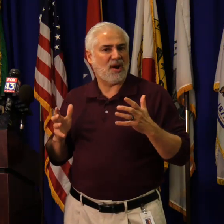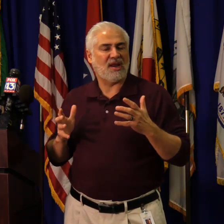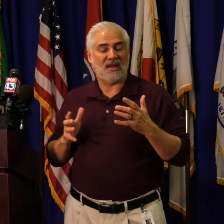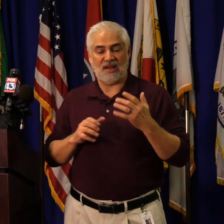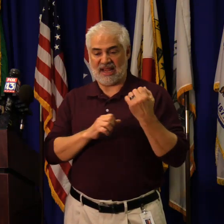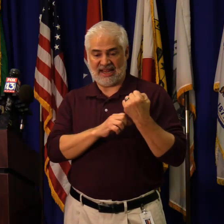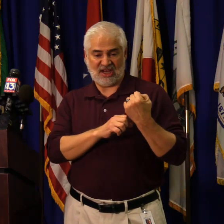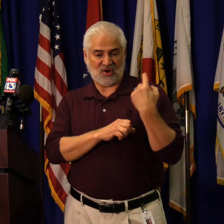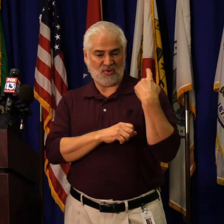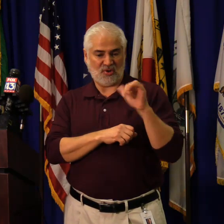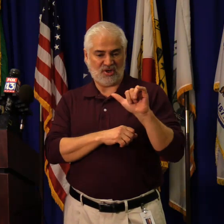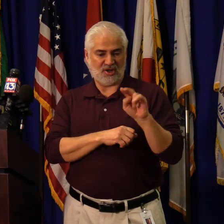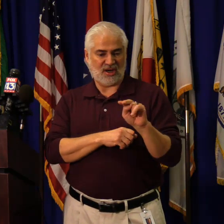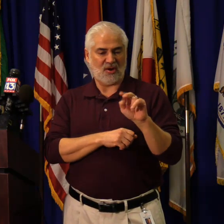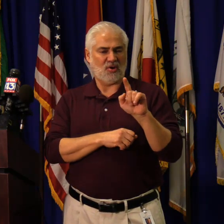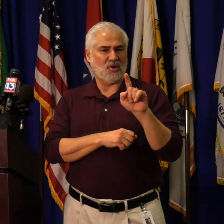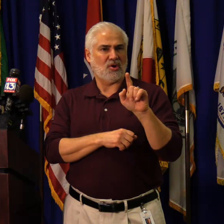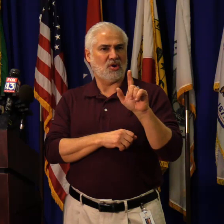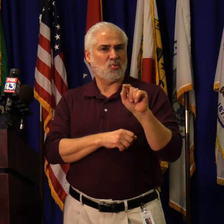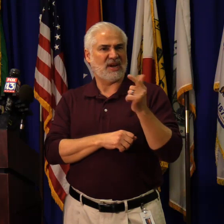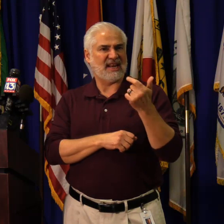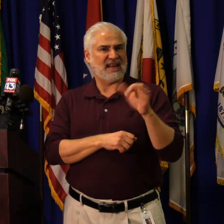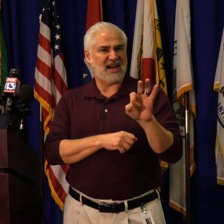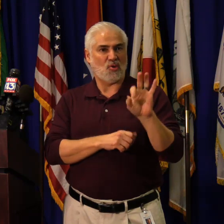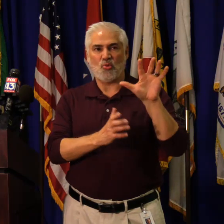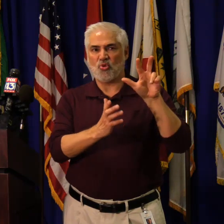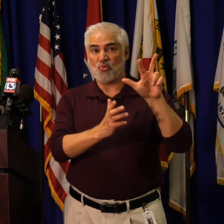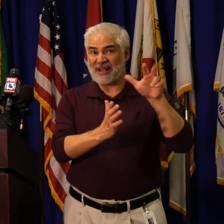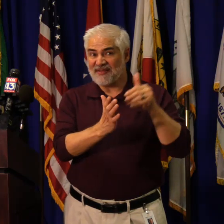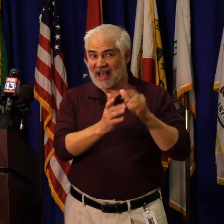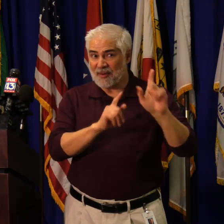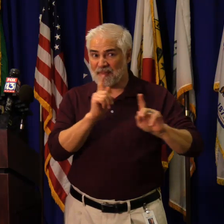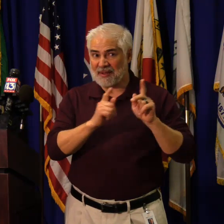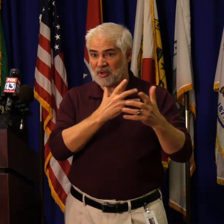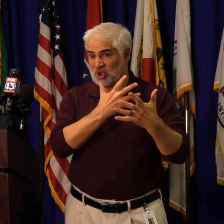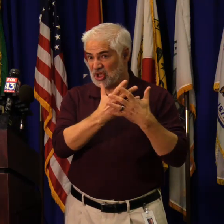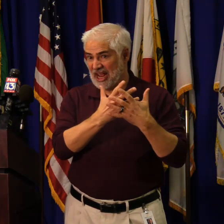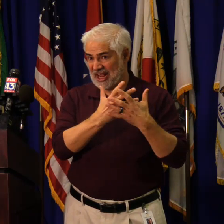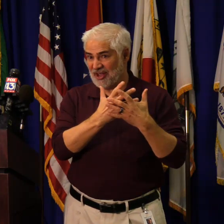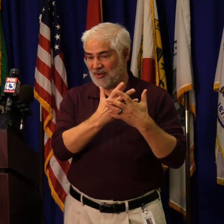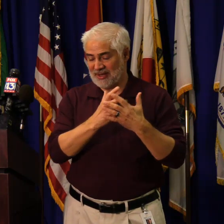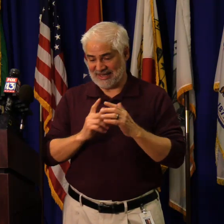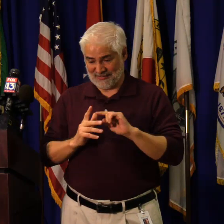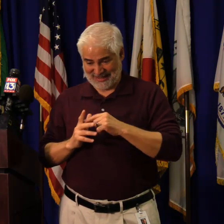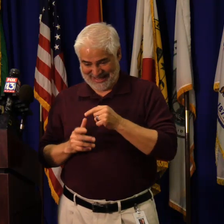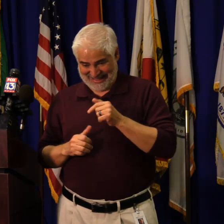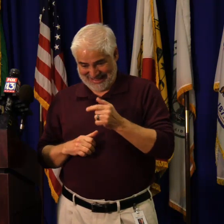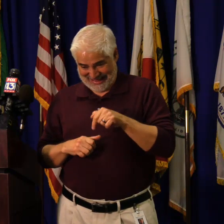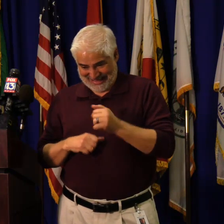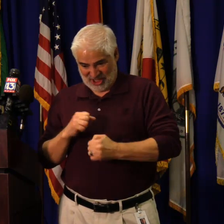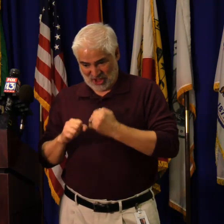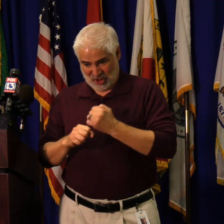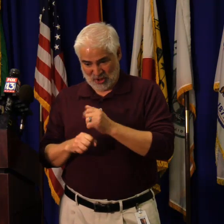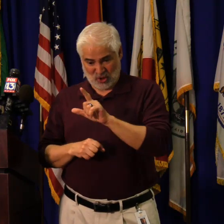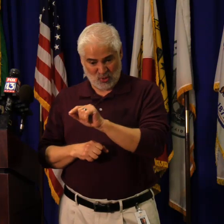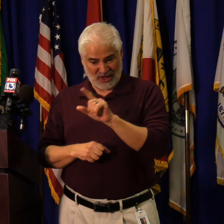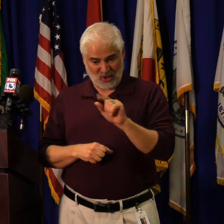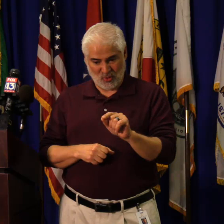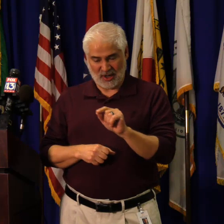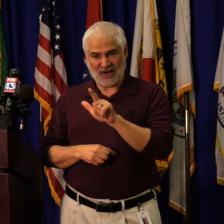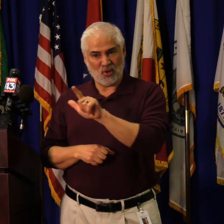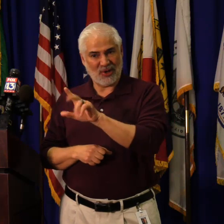ago, January 2019, we had almost 3,000 people in the jail. The beginning of this year, January 2020, we